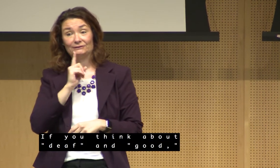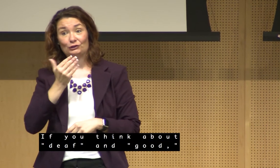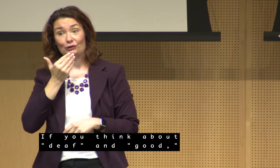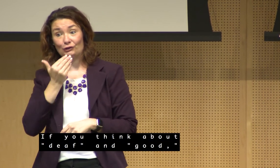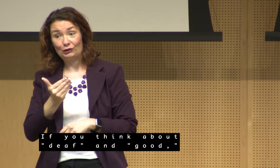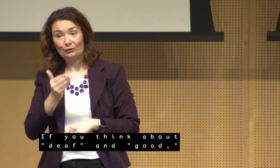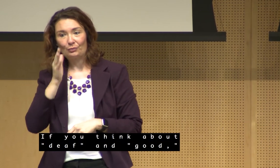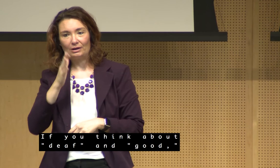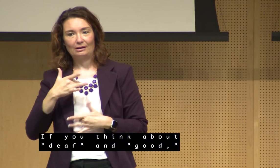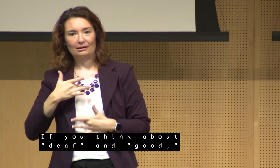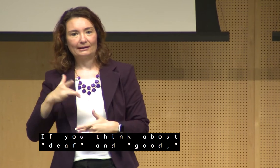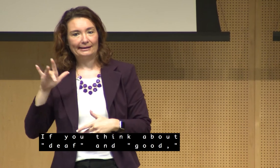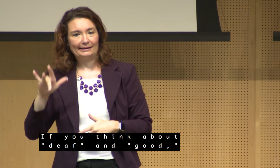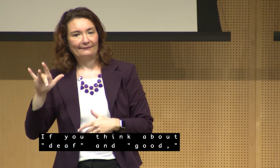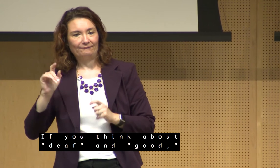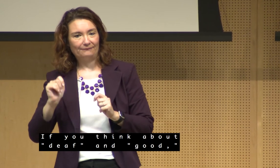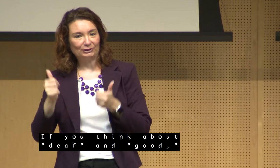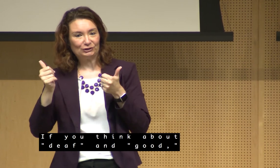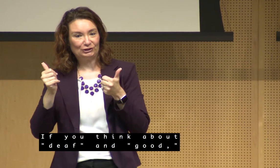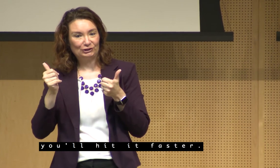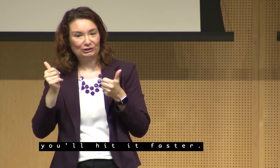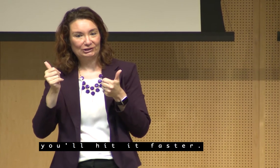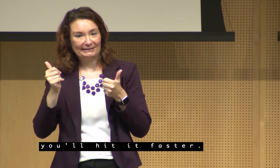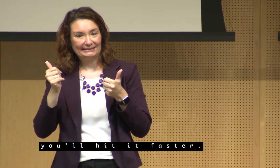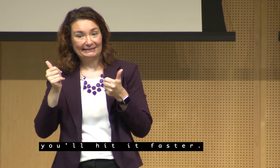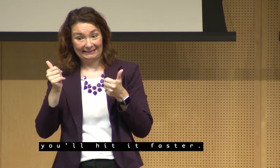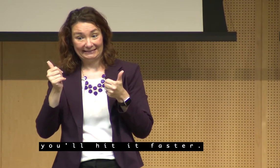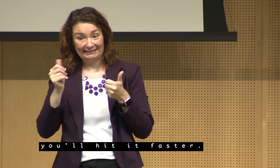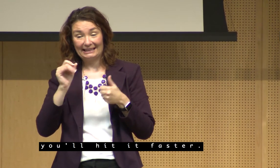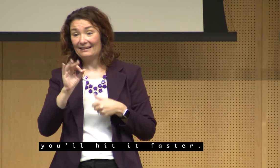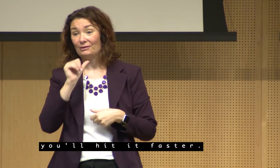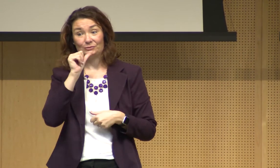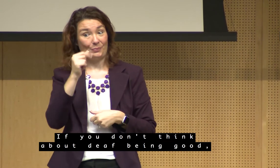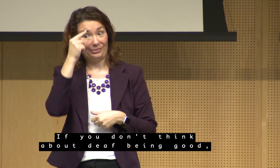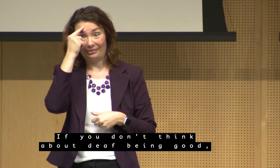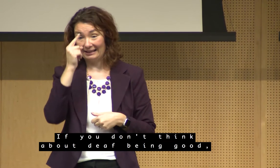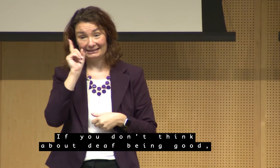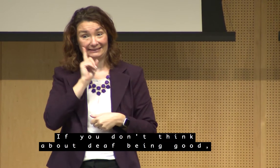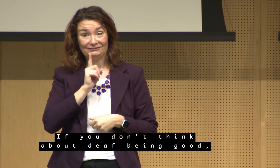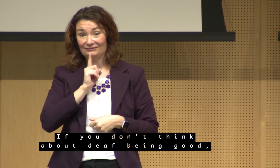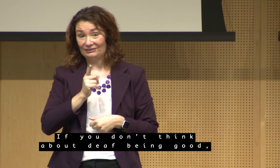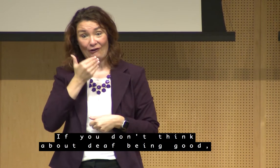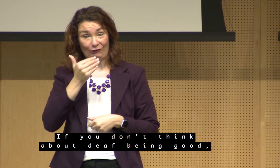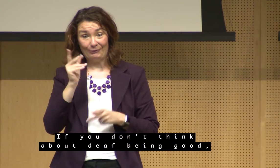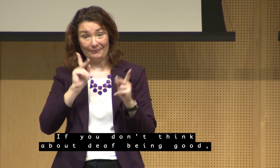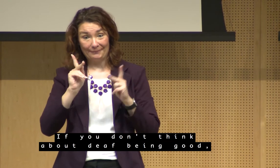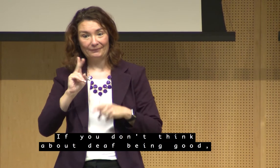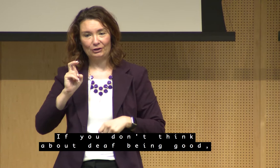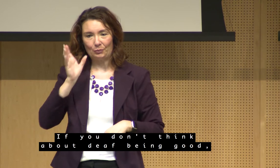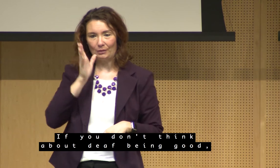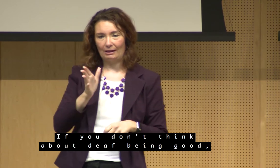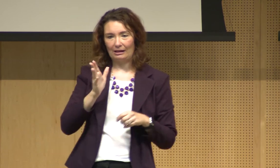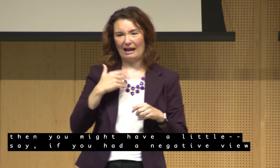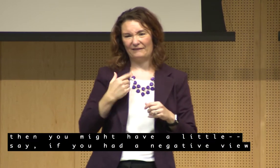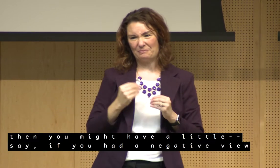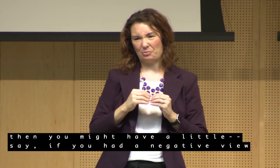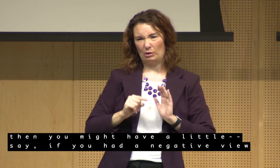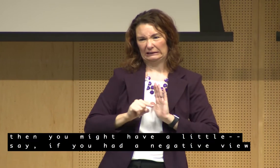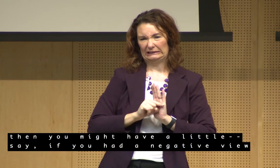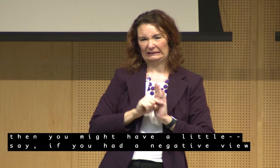If you think about deaf and good, you'll hit it faster. If you don't think about deaf being good, then you might have a